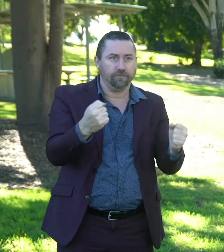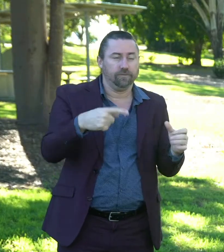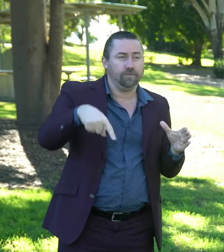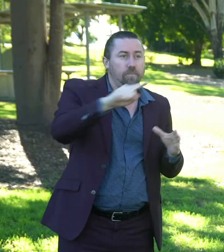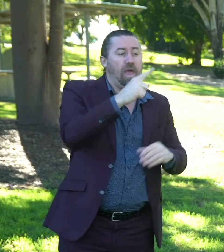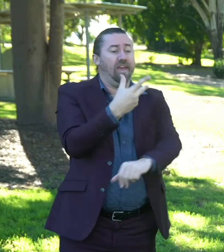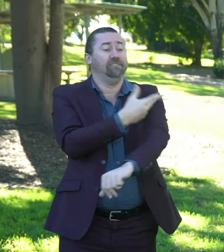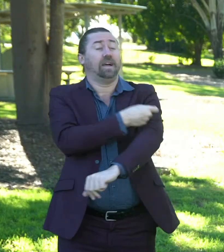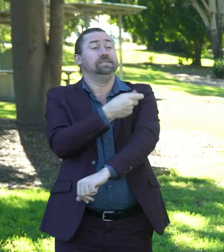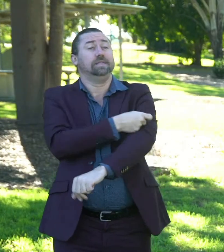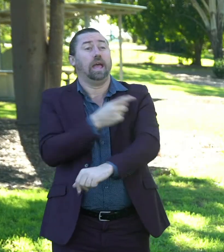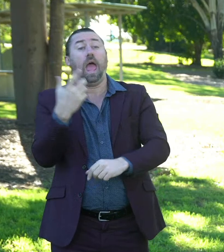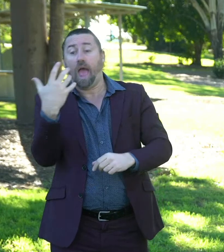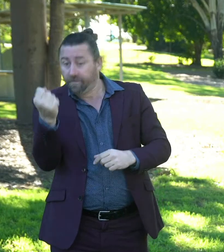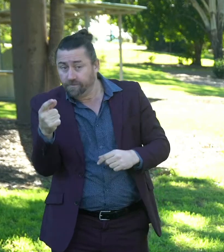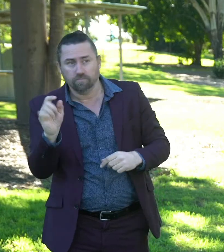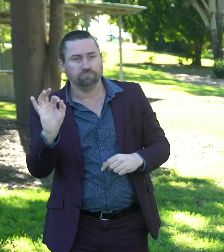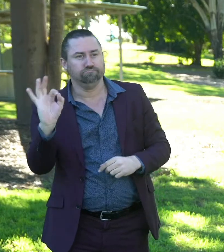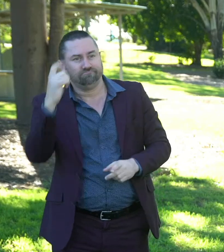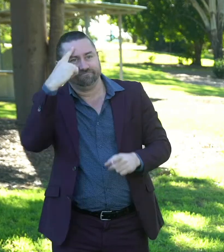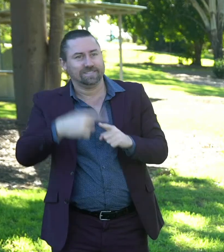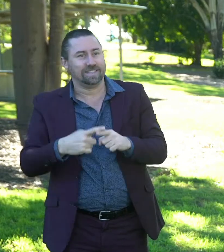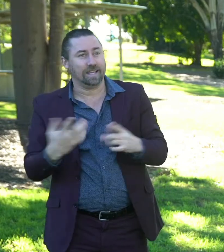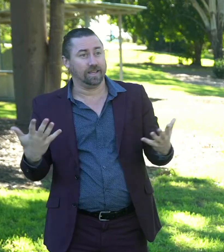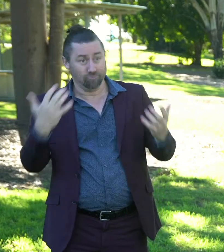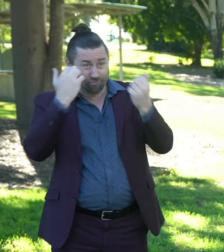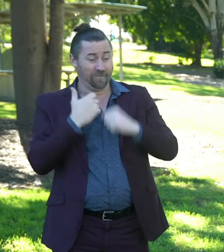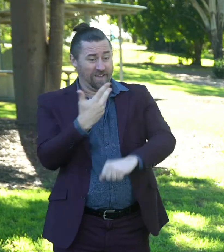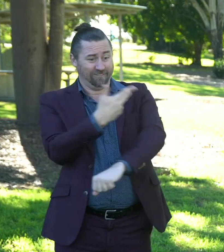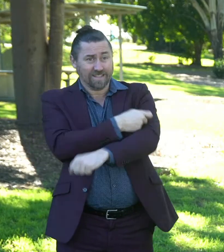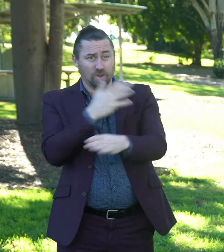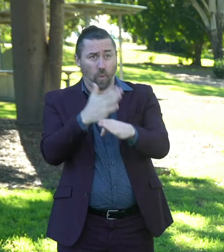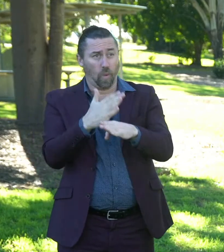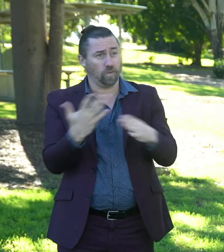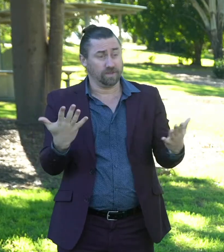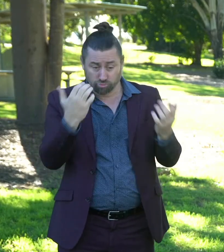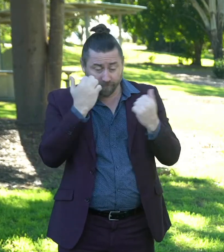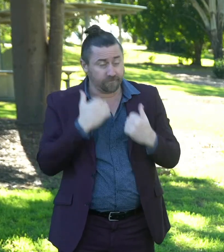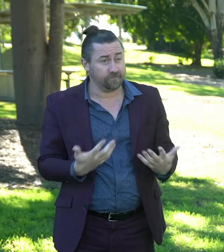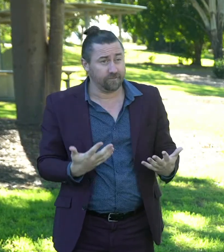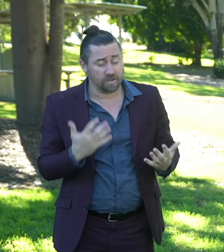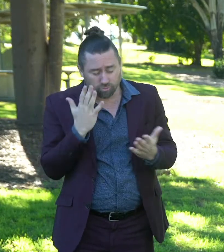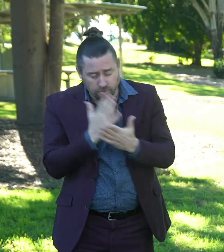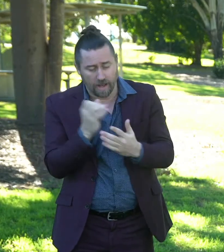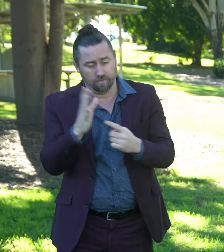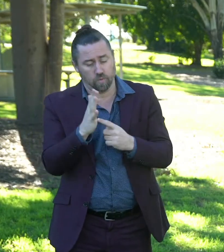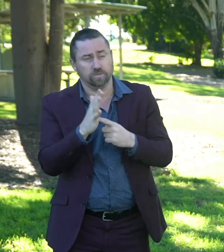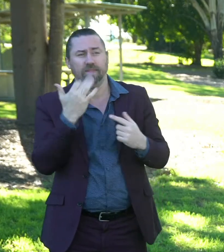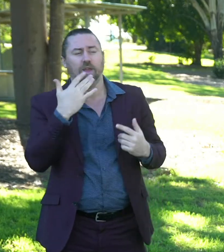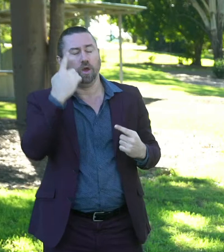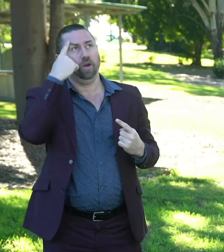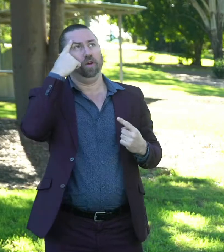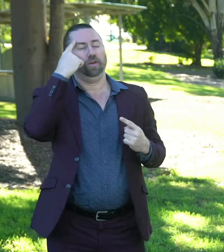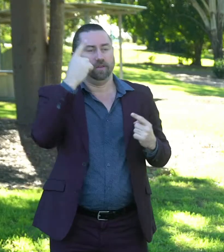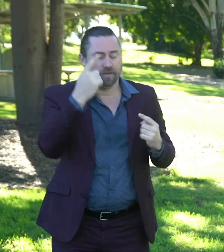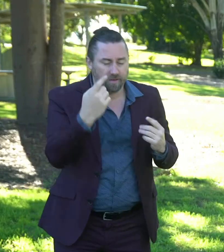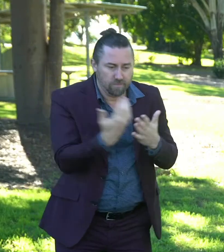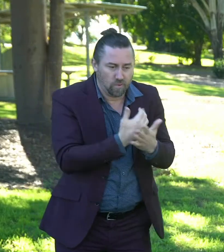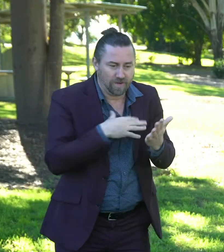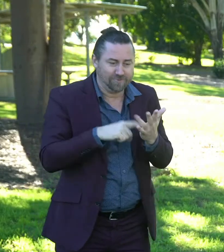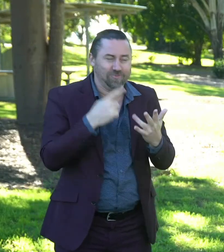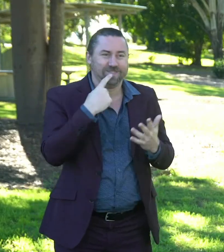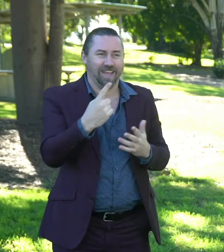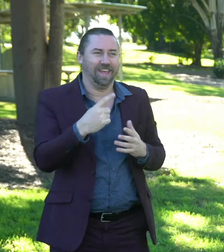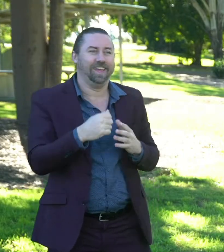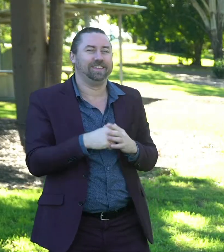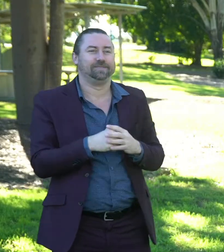they were vaccinated. So vaccine is what we all need to do. That's critical. Thank you. Oh, a few other things.